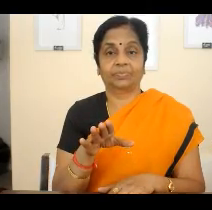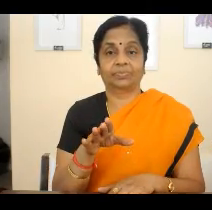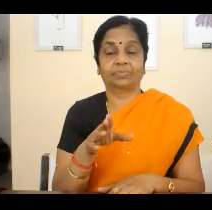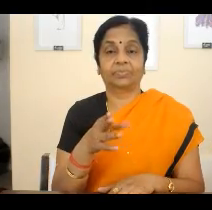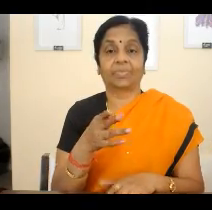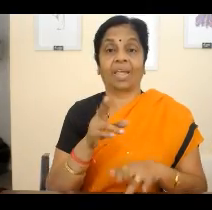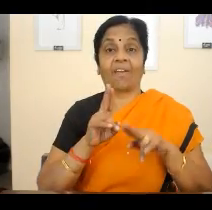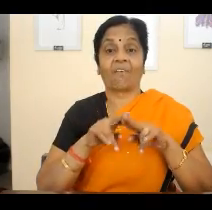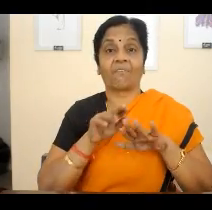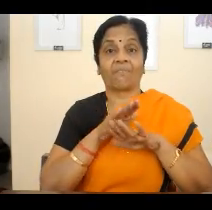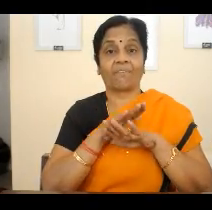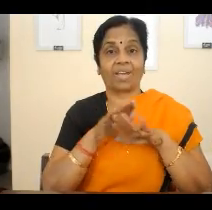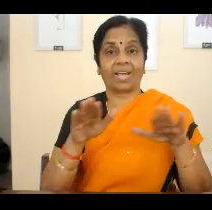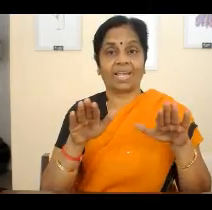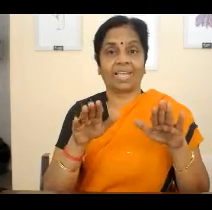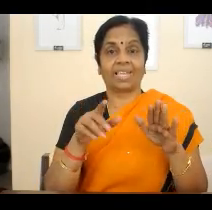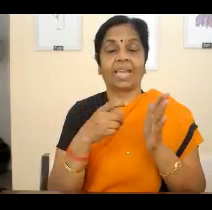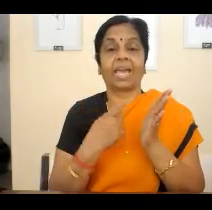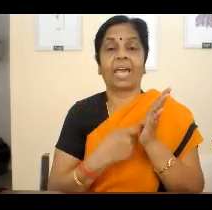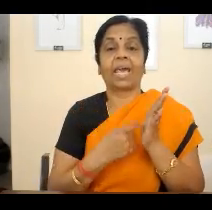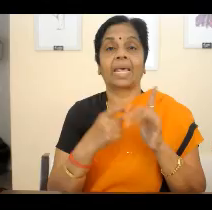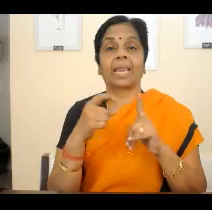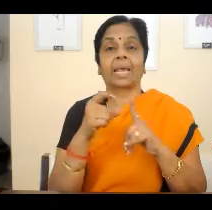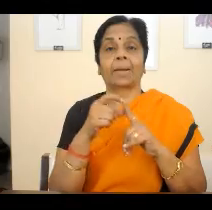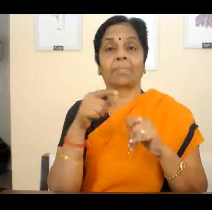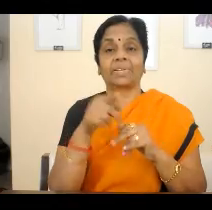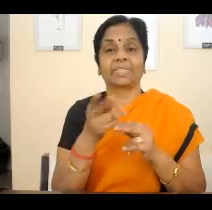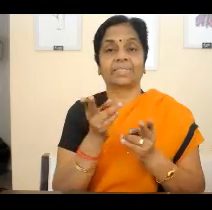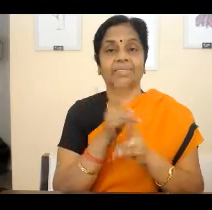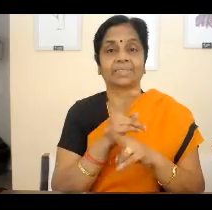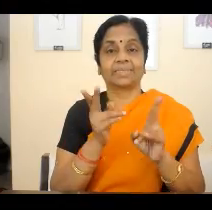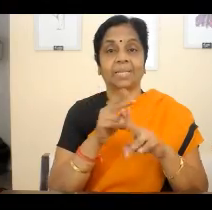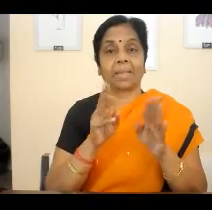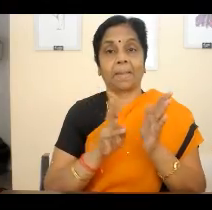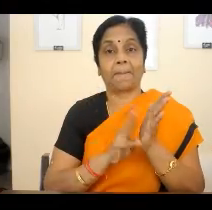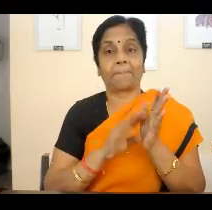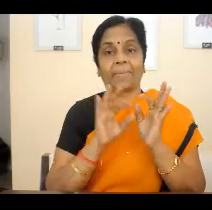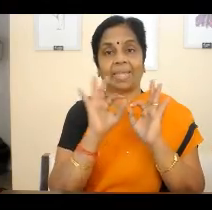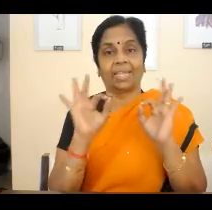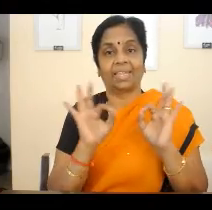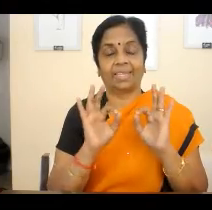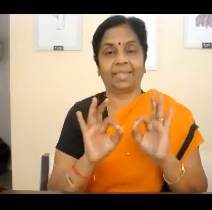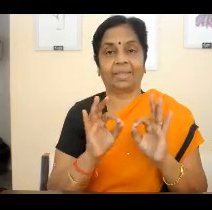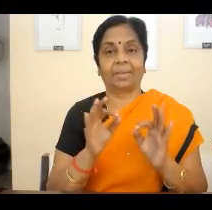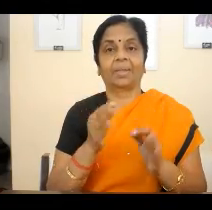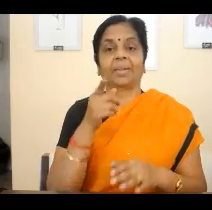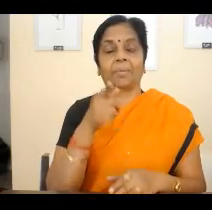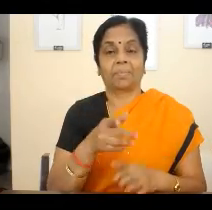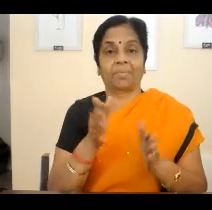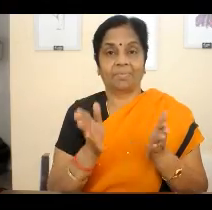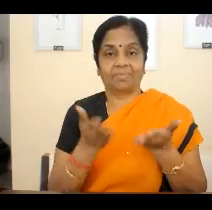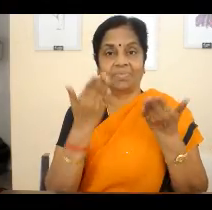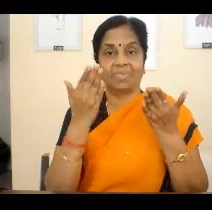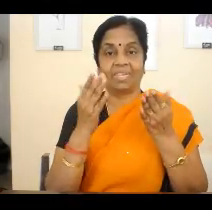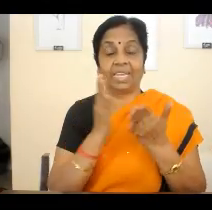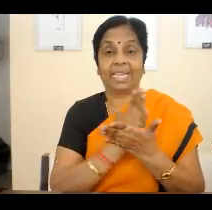final recommendations and changes are made to make this a very